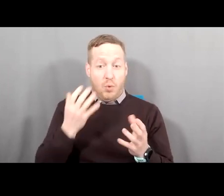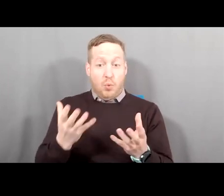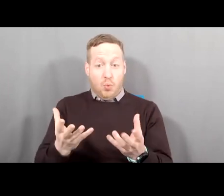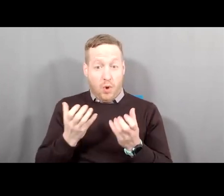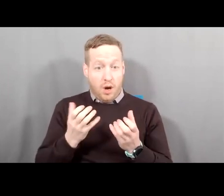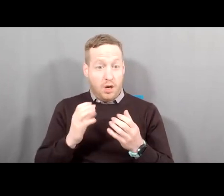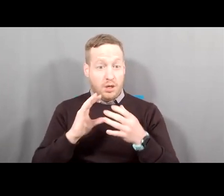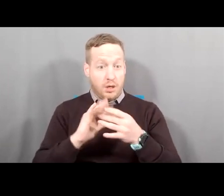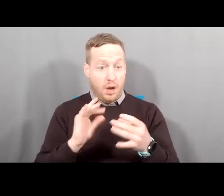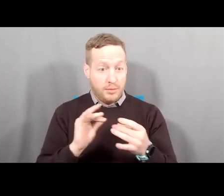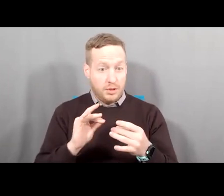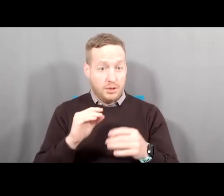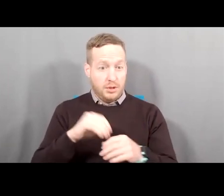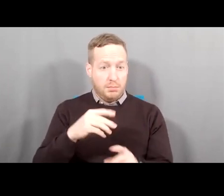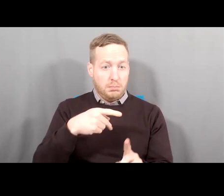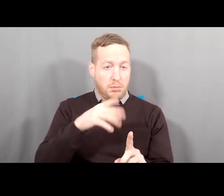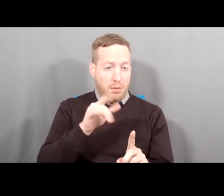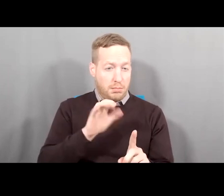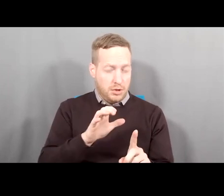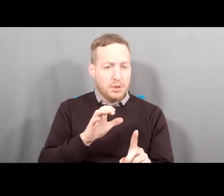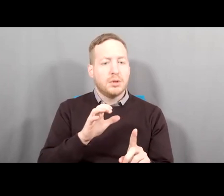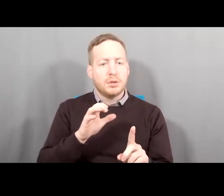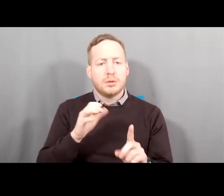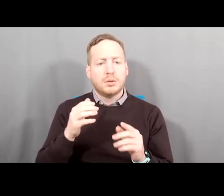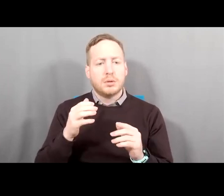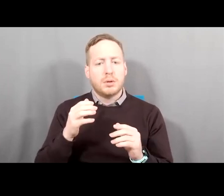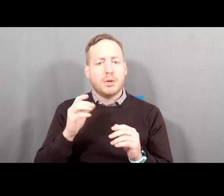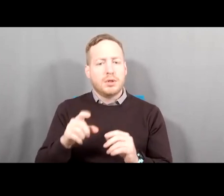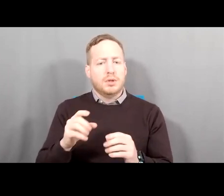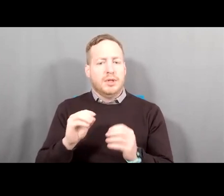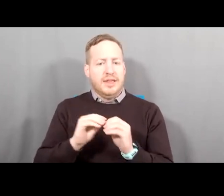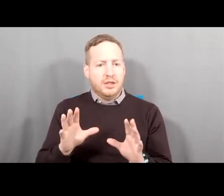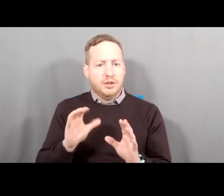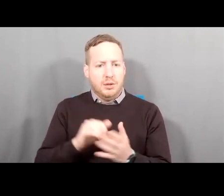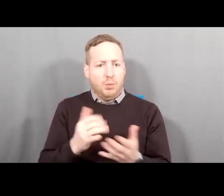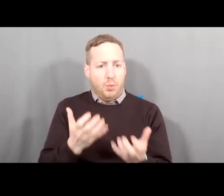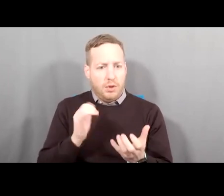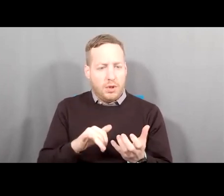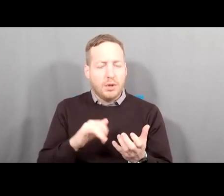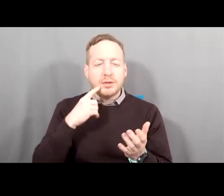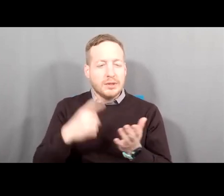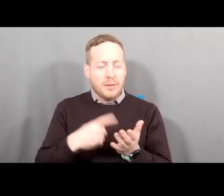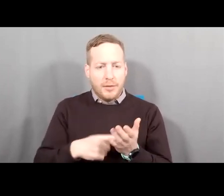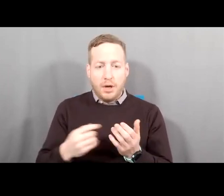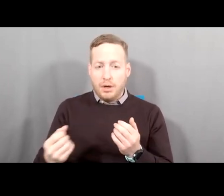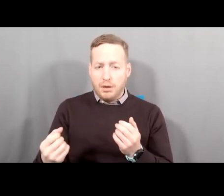And I just want to be clear. If you want to make a comment during the public comment section,